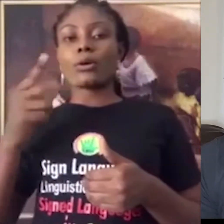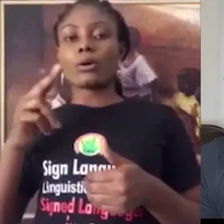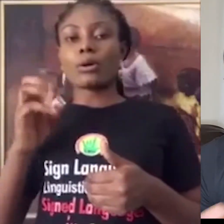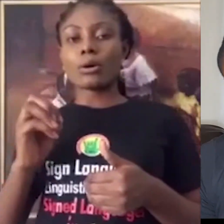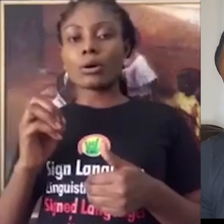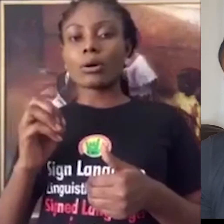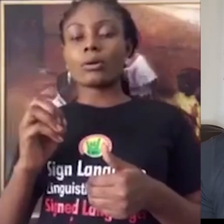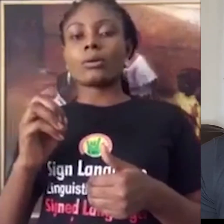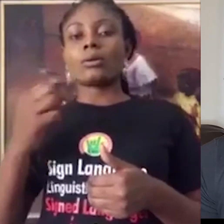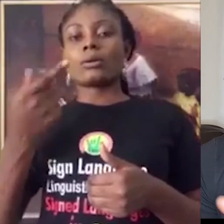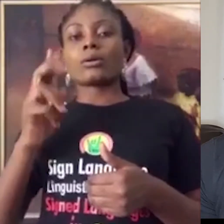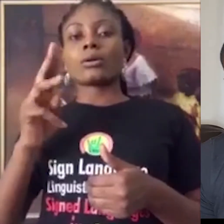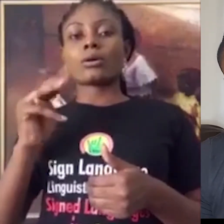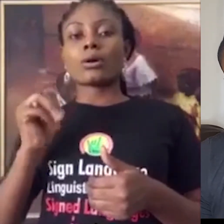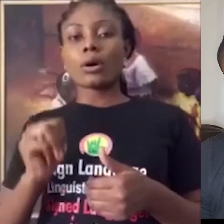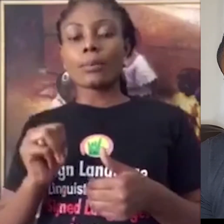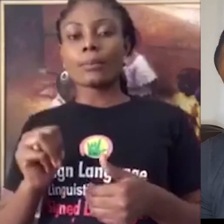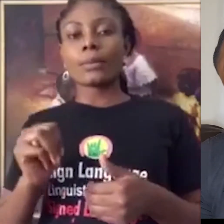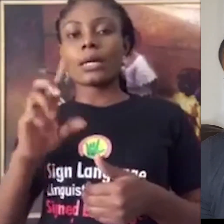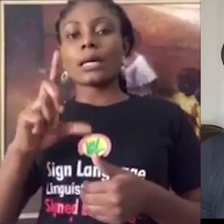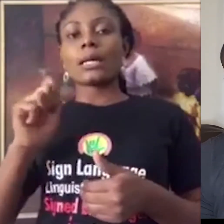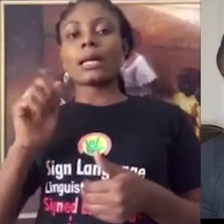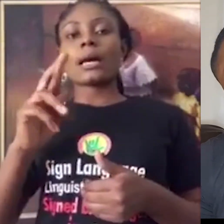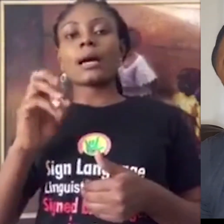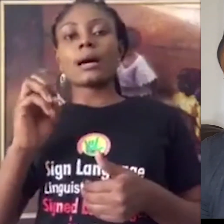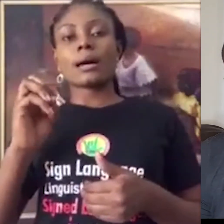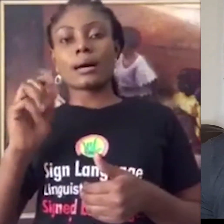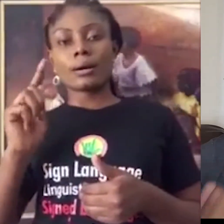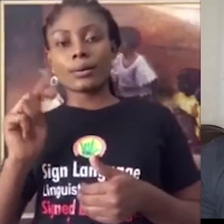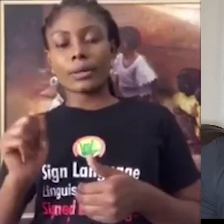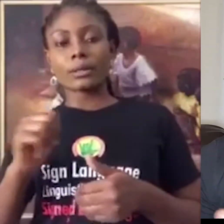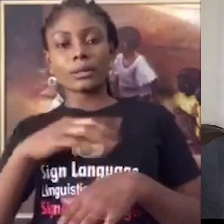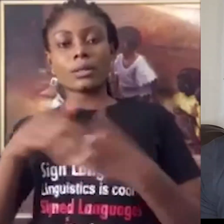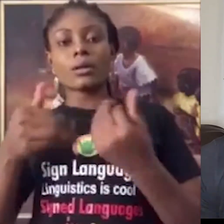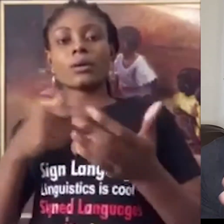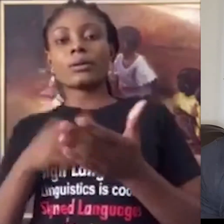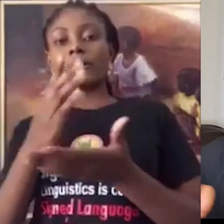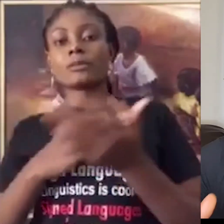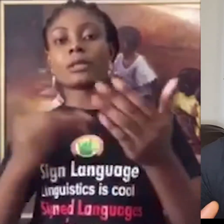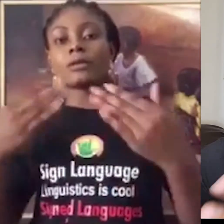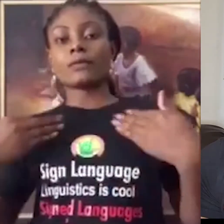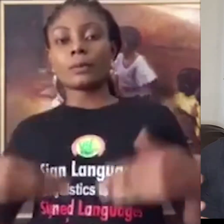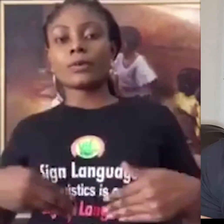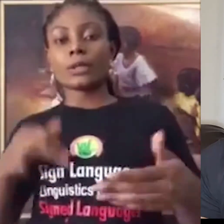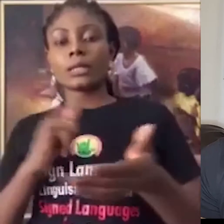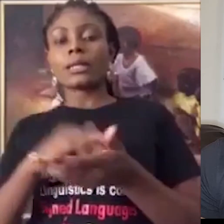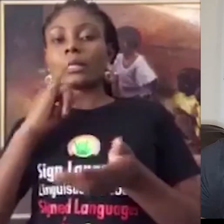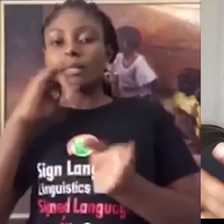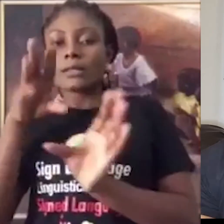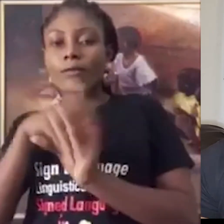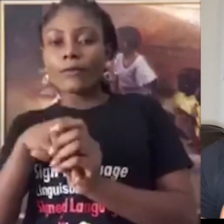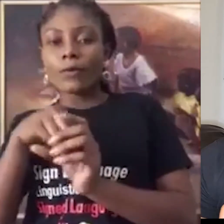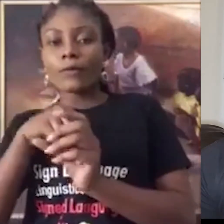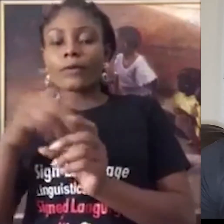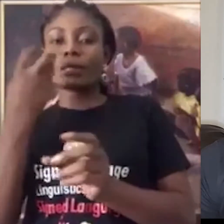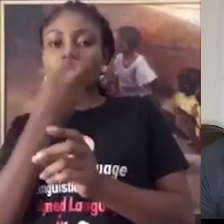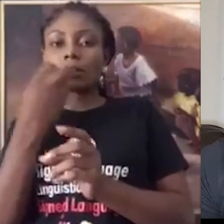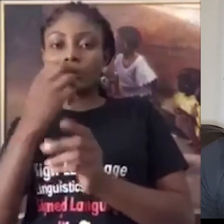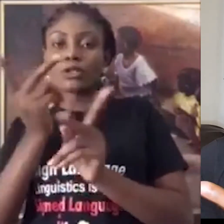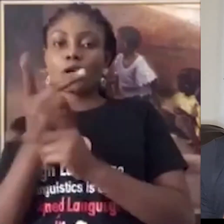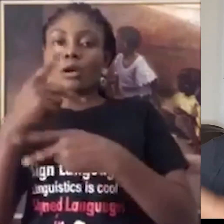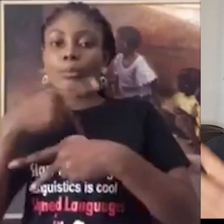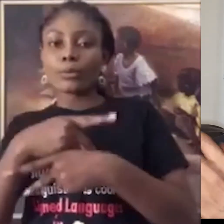teeth, the gum, the pharynx, the larynx, all these parts of the body that get involved in speech